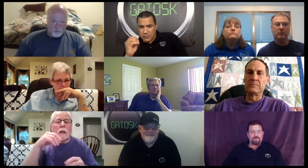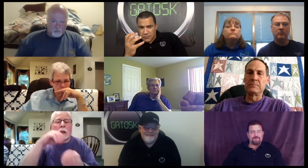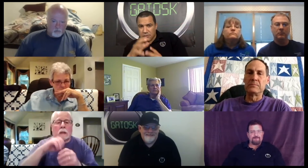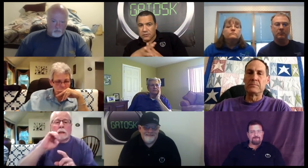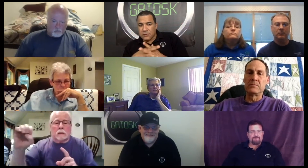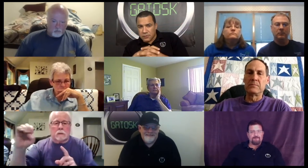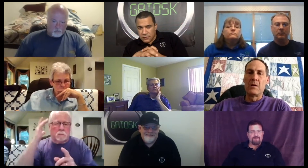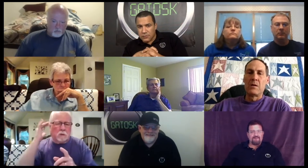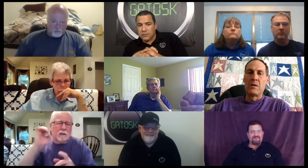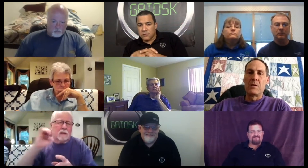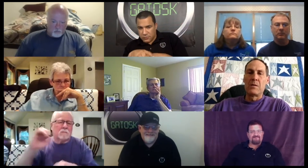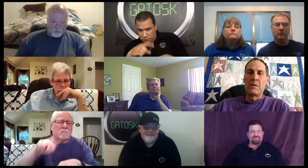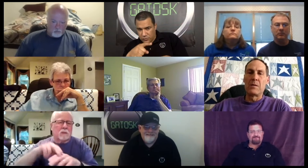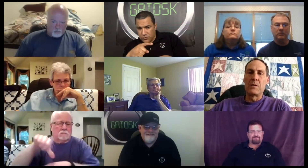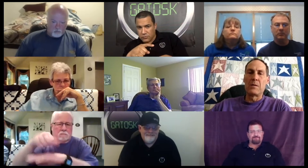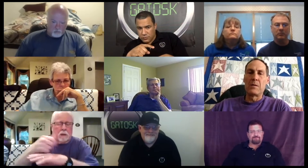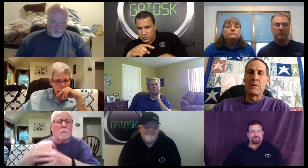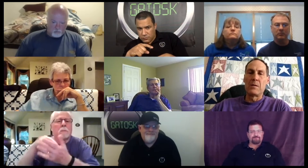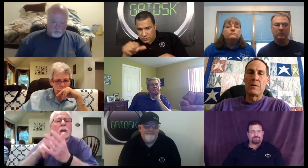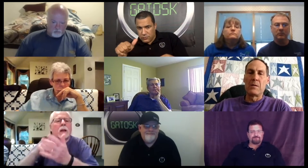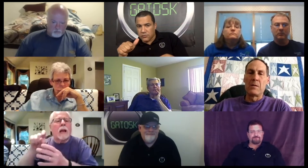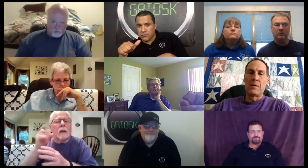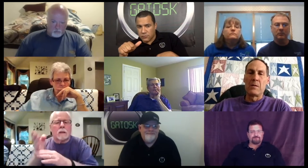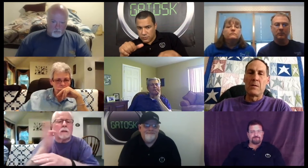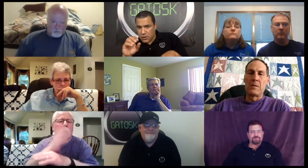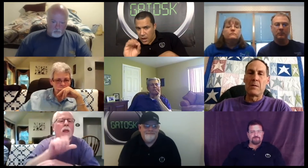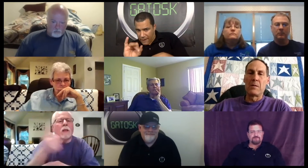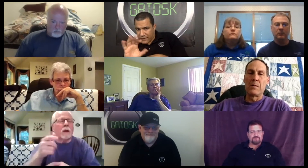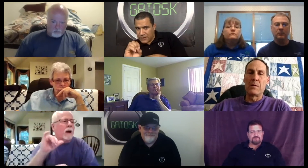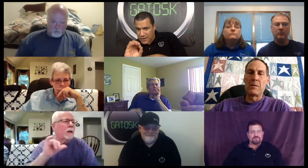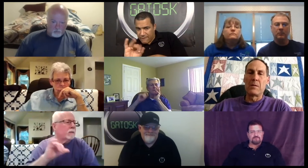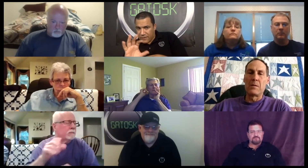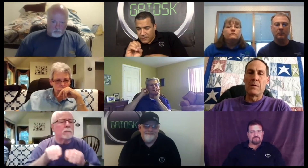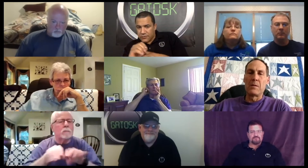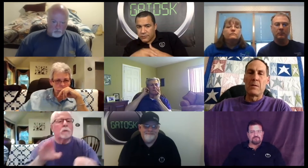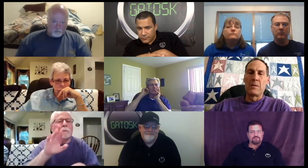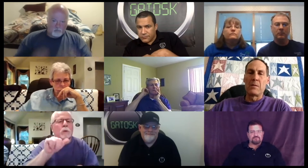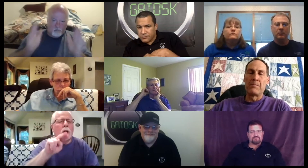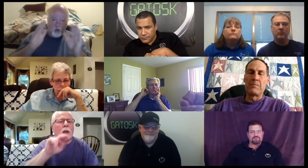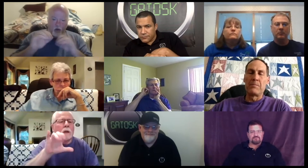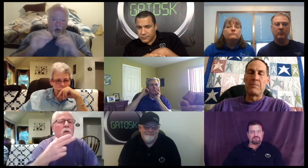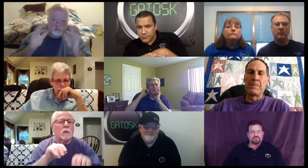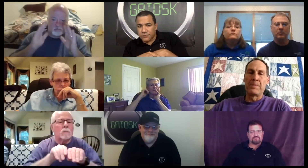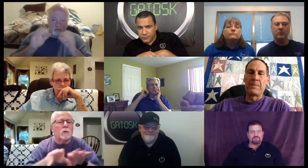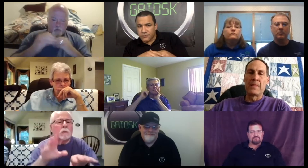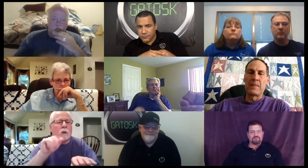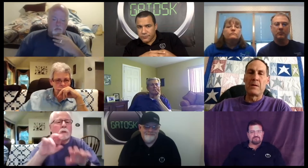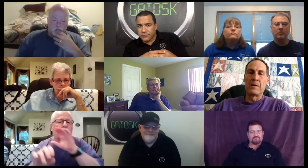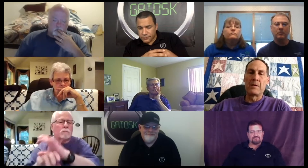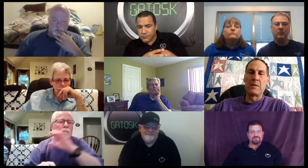itself? Yeah, because you are based in the East Coast. They might have like a branch. You know what I'm saying?